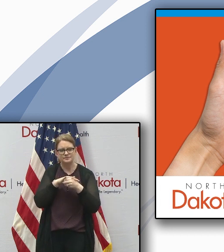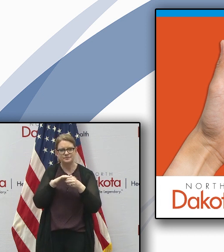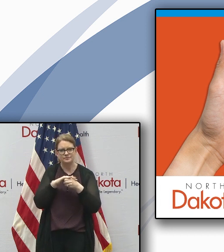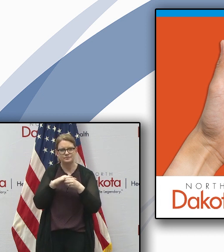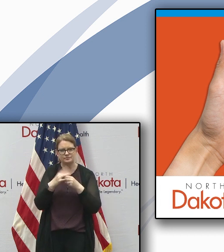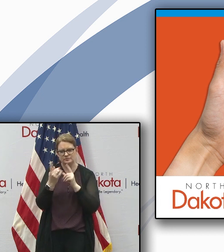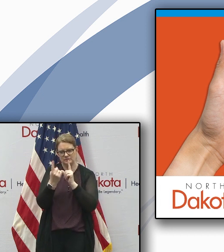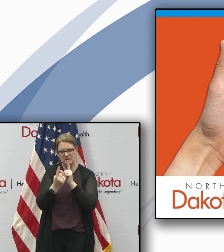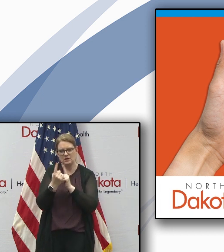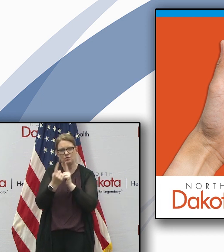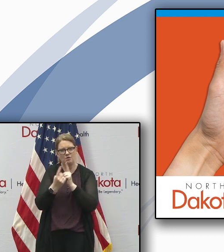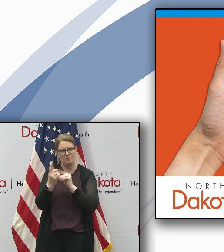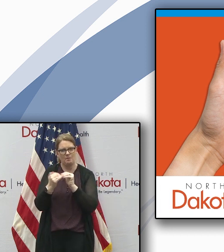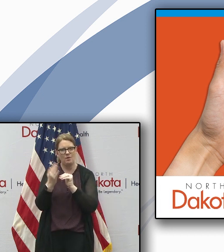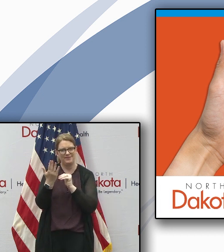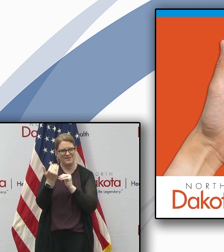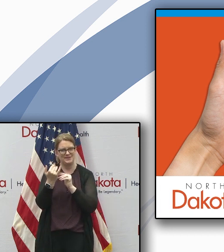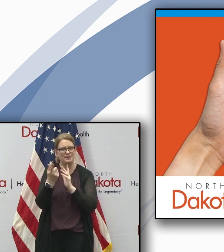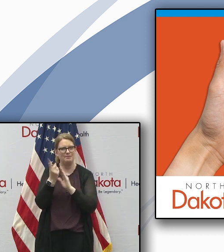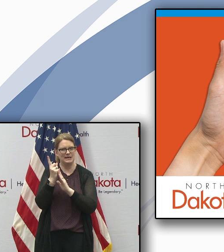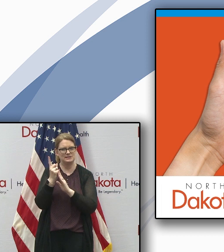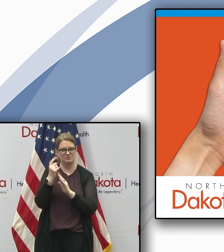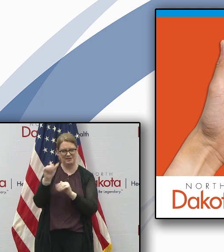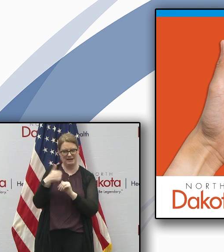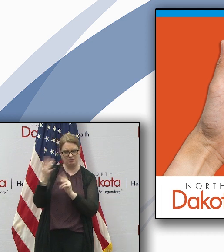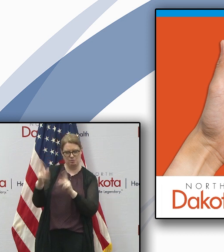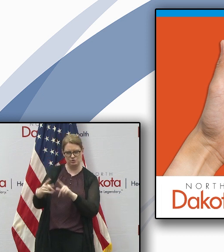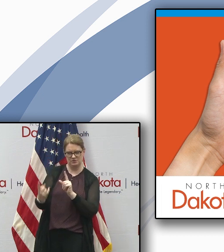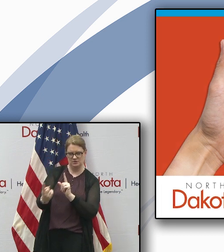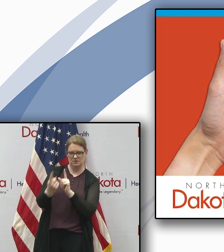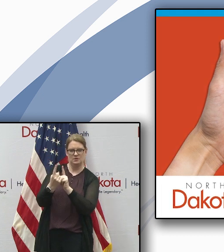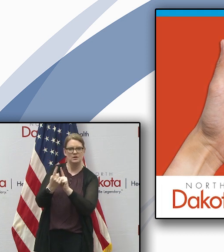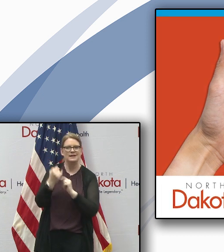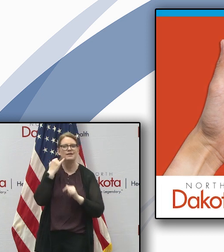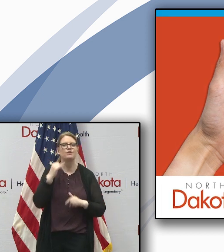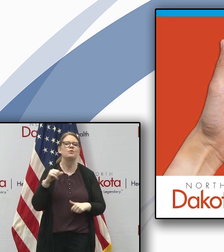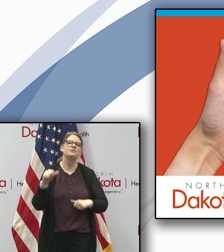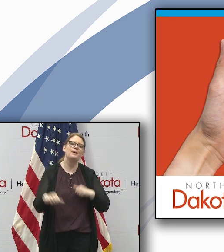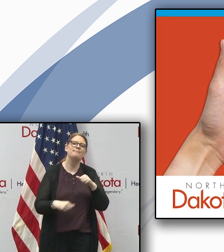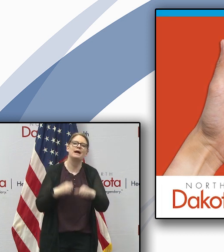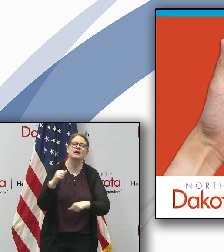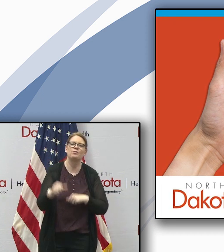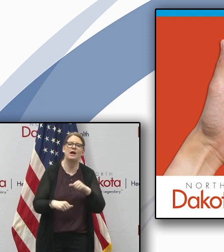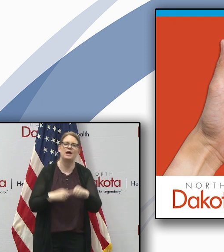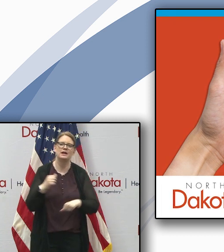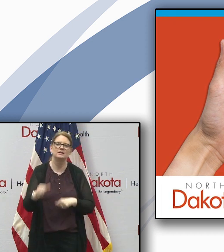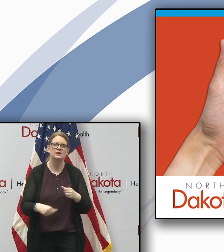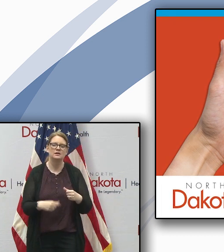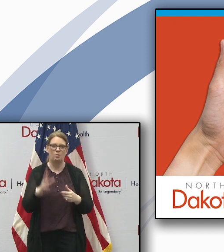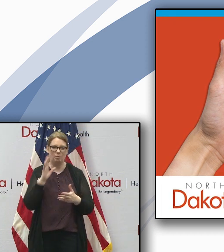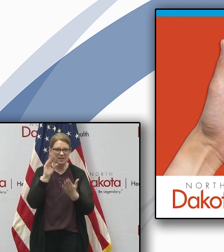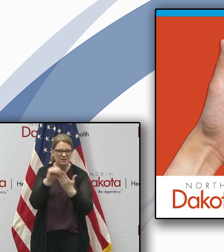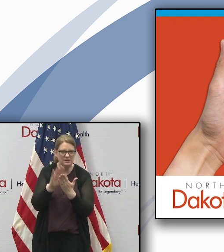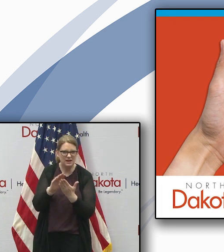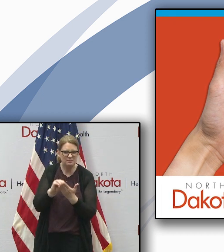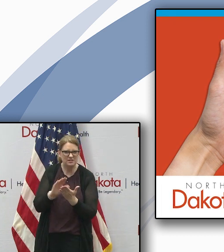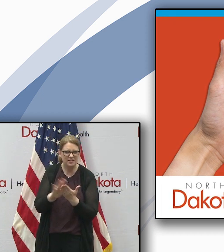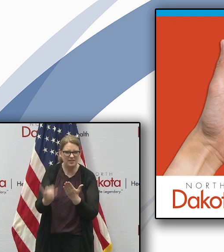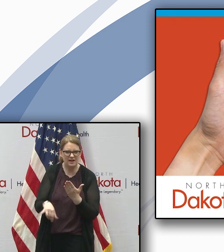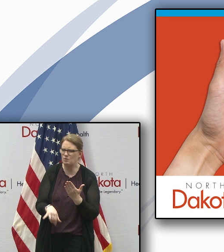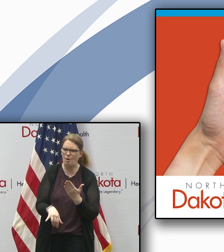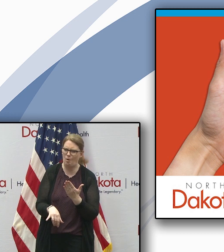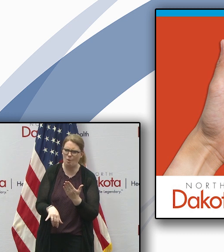with someone for more than 15 minutes. So if, say, you're out going for a bike ride, it's not going to track that. If you're walking